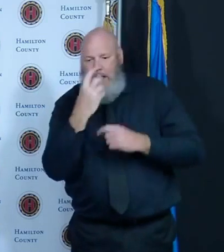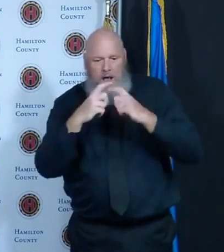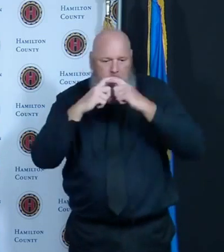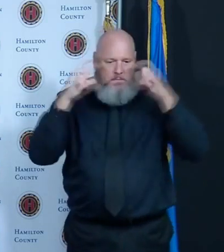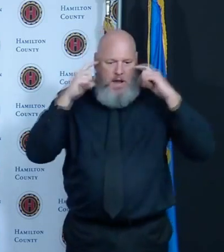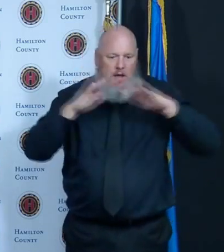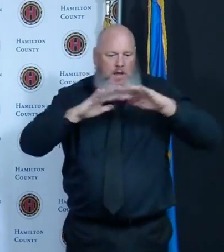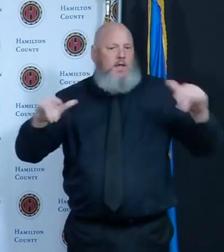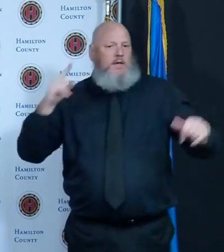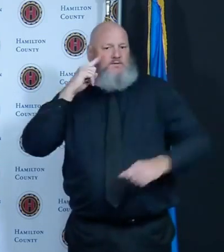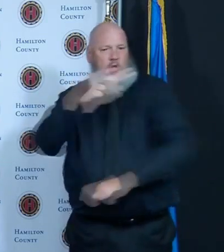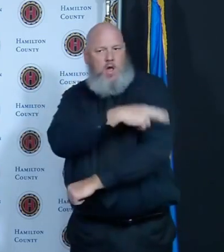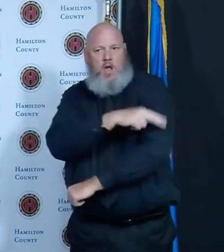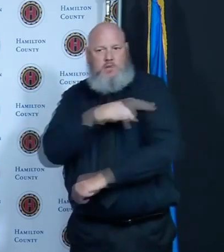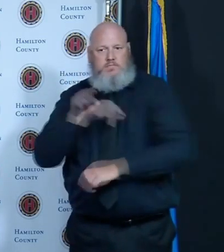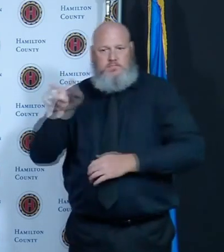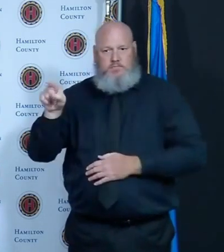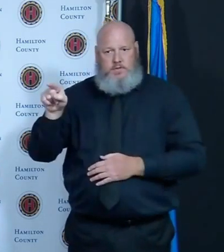during the COVID pandemic.